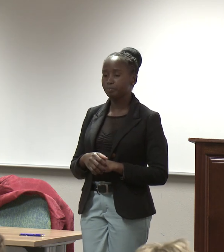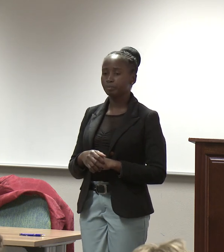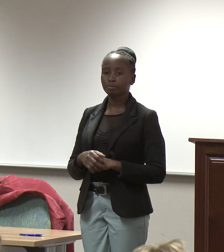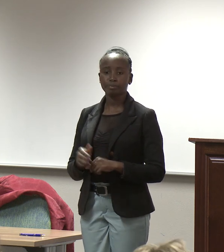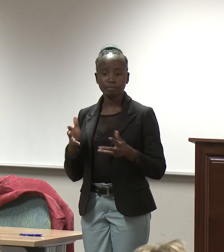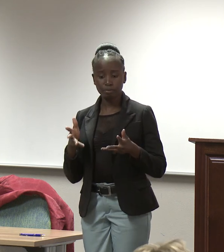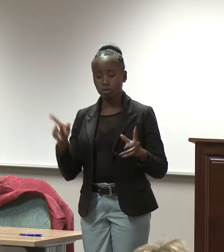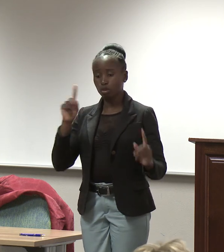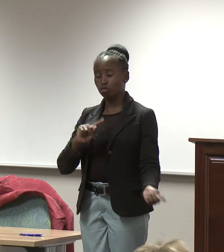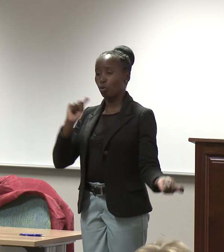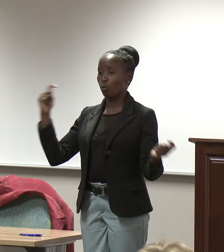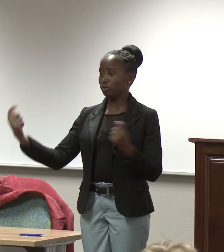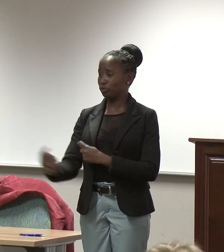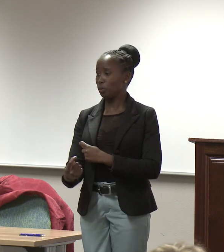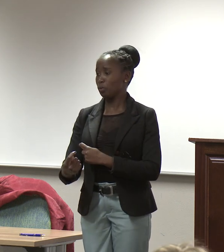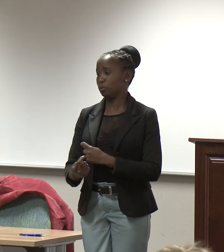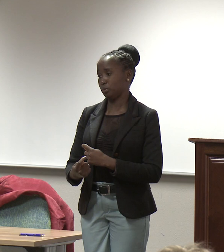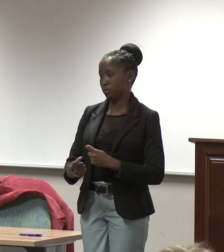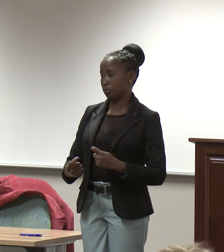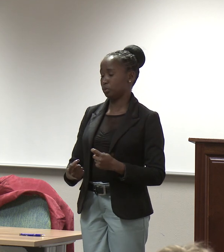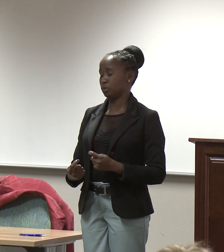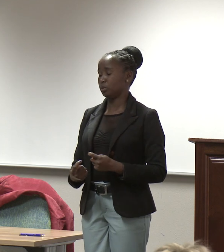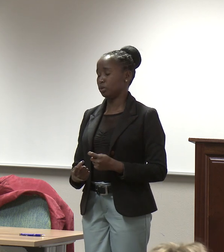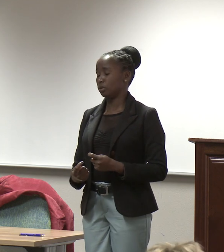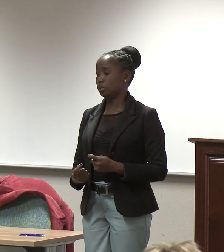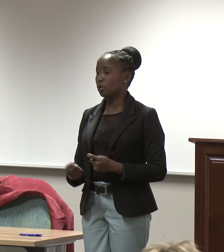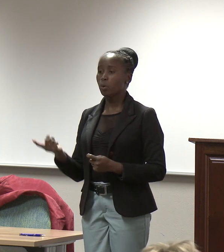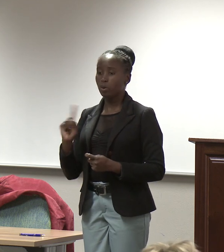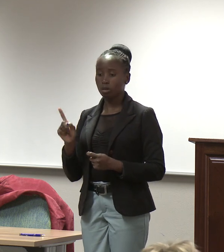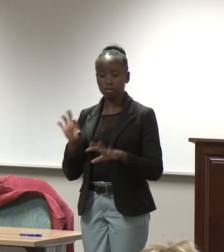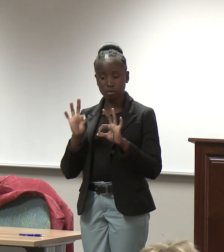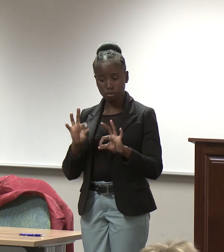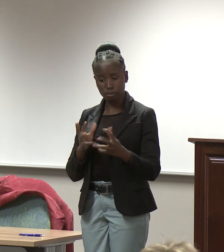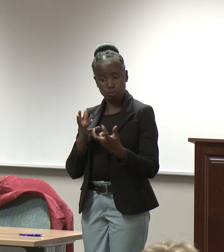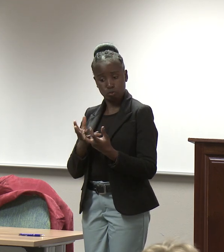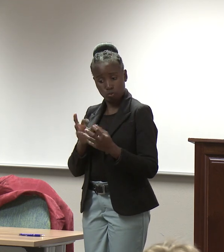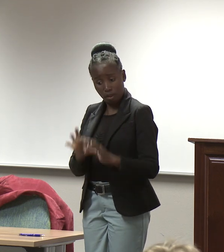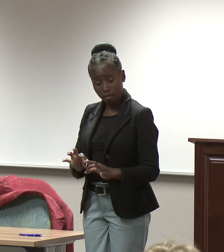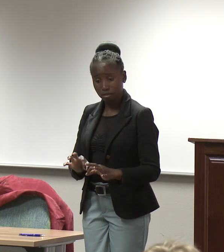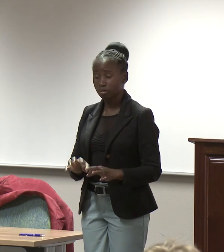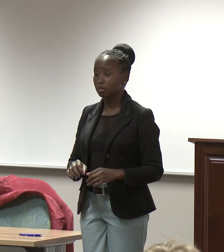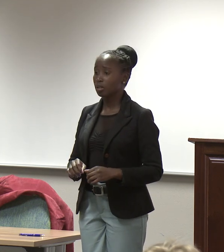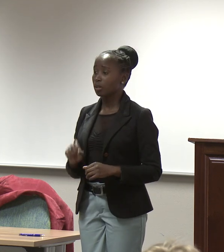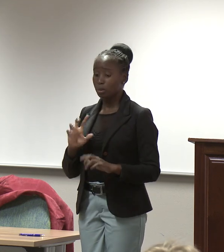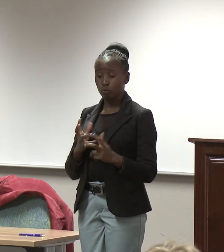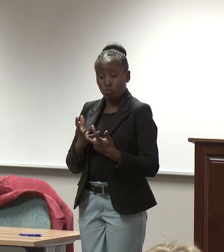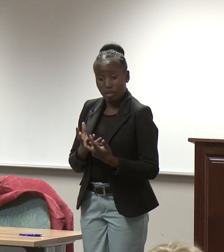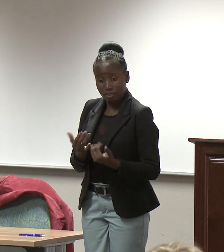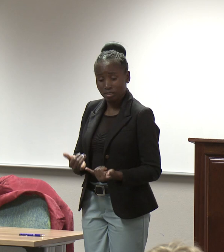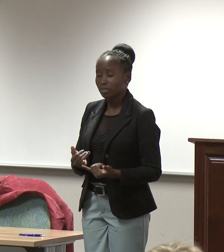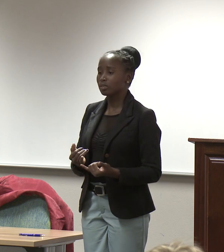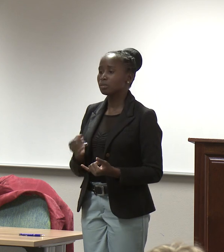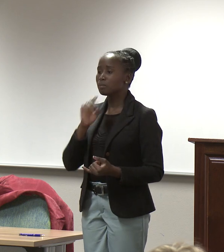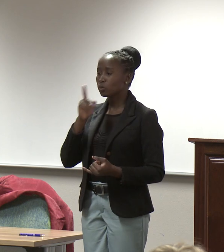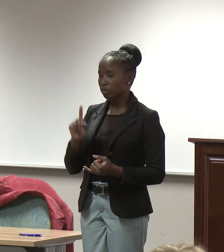relevance, also had a morphing transformation. Relevance now is the expert.